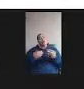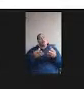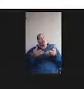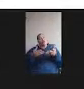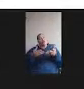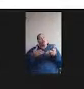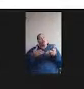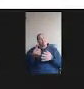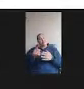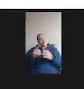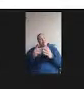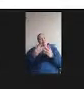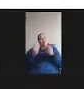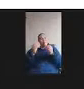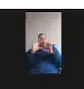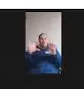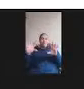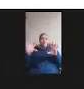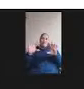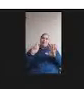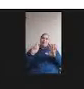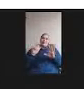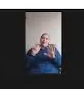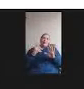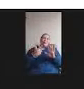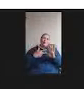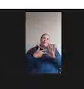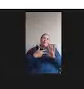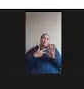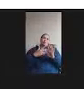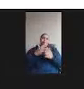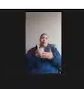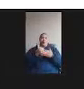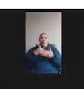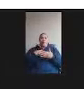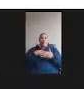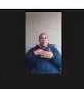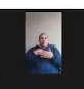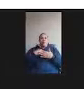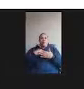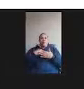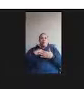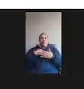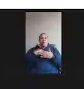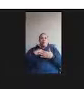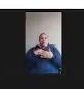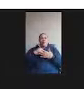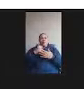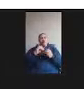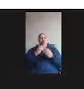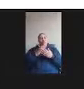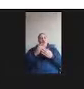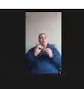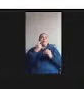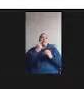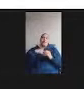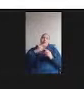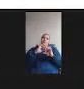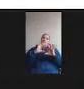up, it sort of helps to make it easier to have a look at it. Thank you, Chair.